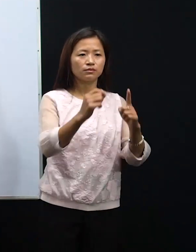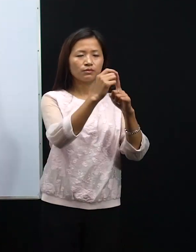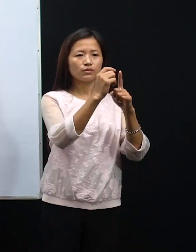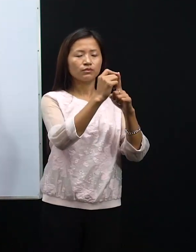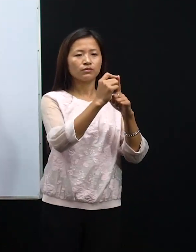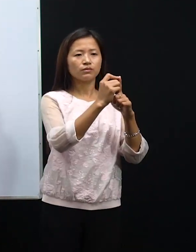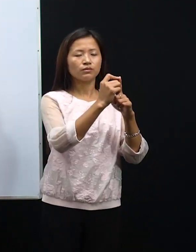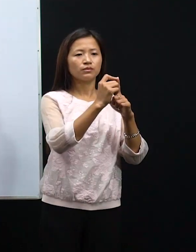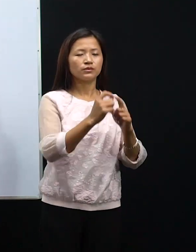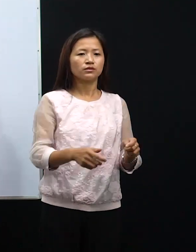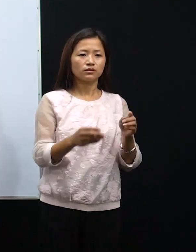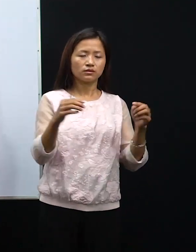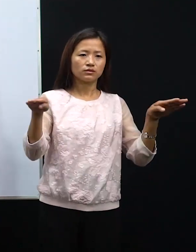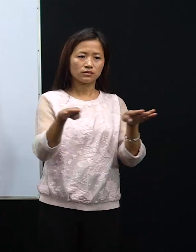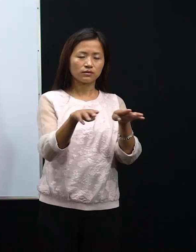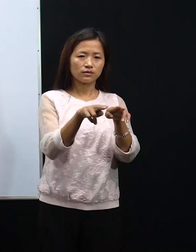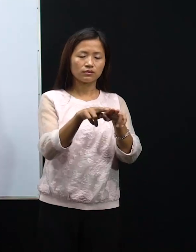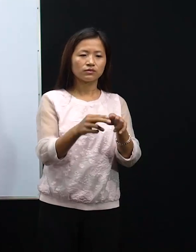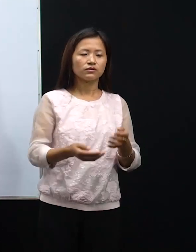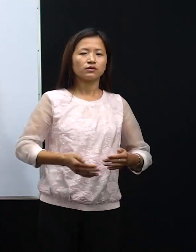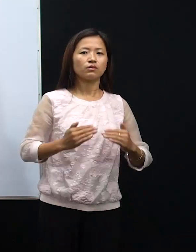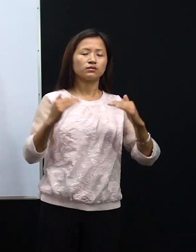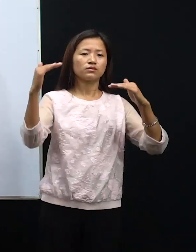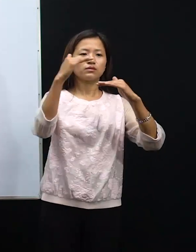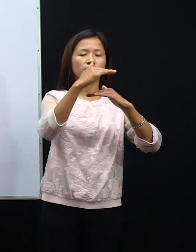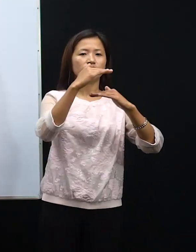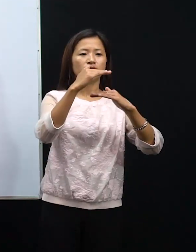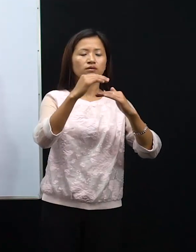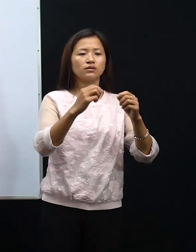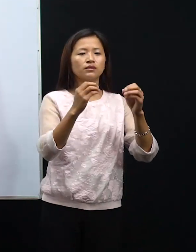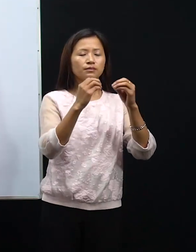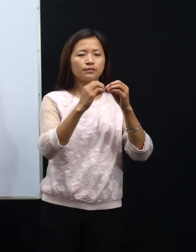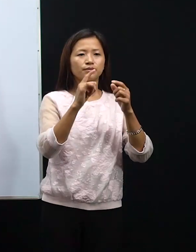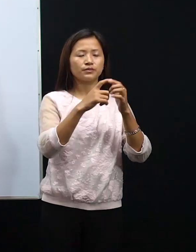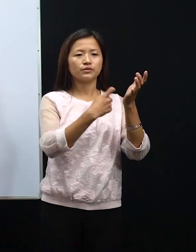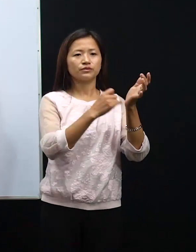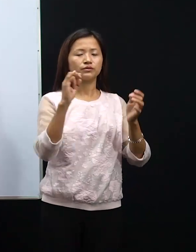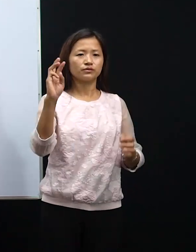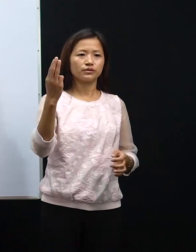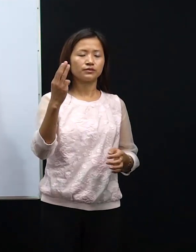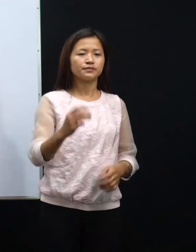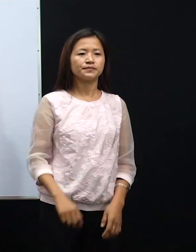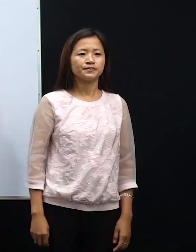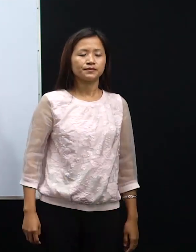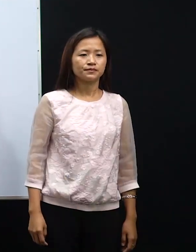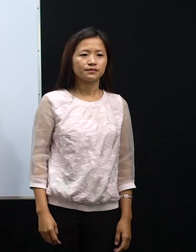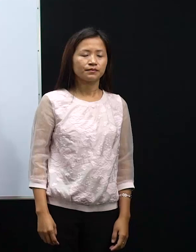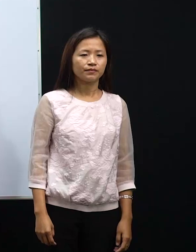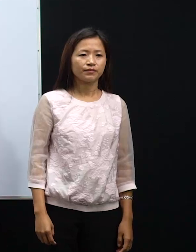Polynomial is a combination of all the above. Monomial, binomial, trinomial. Okay, that